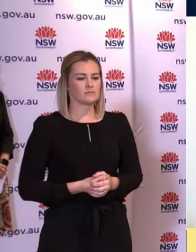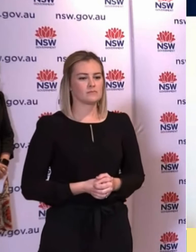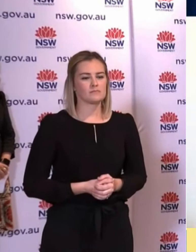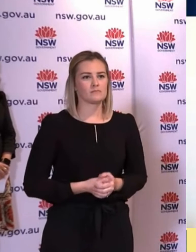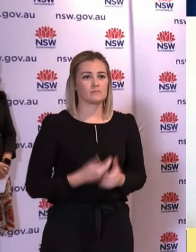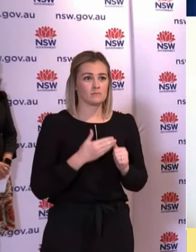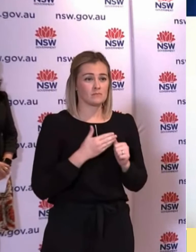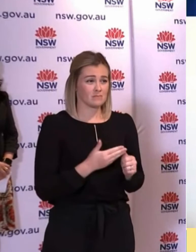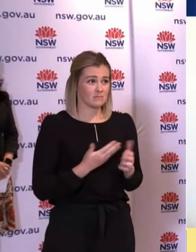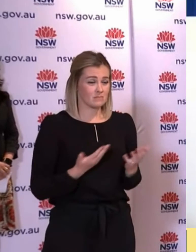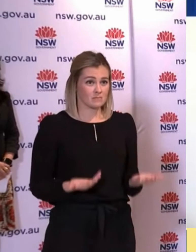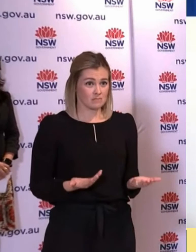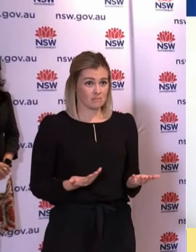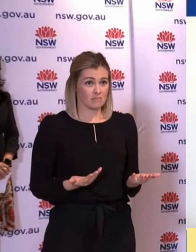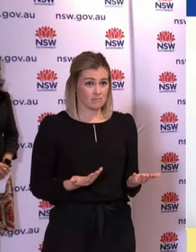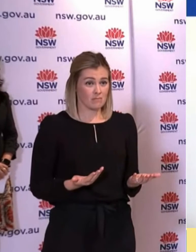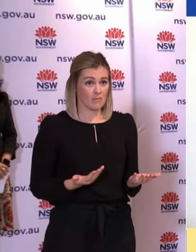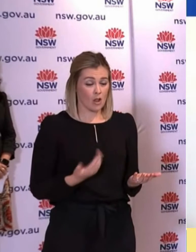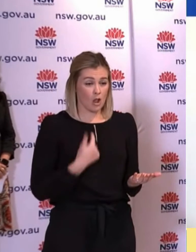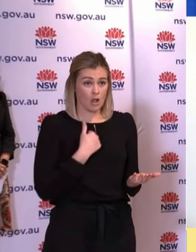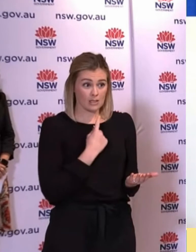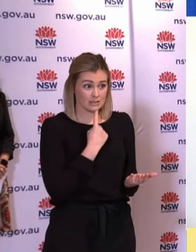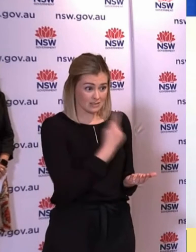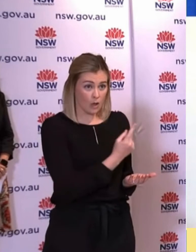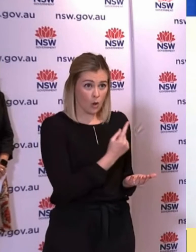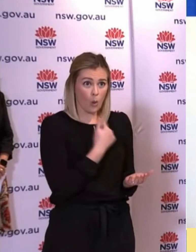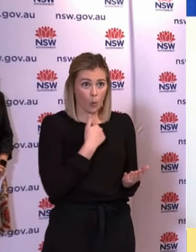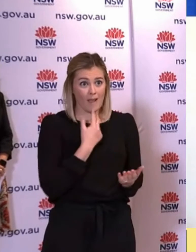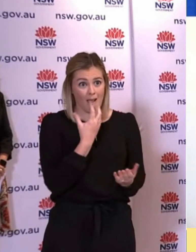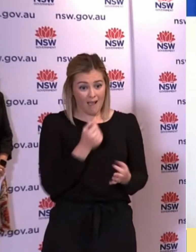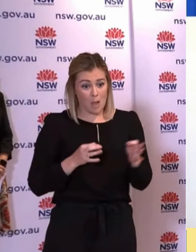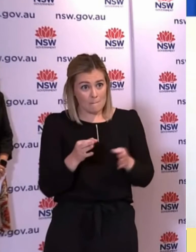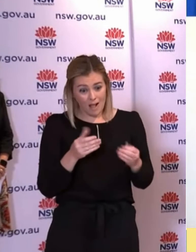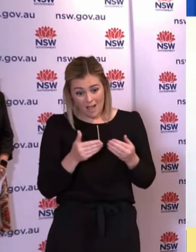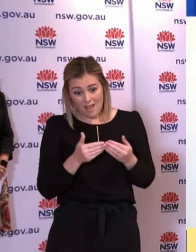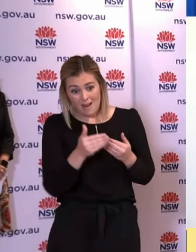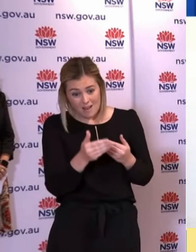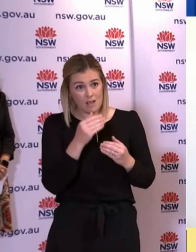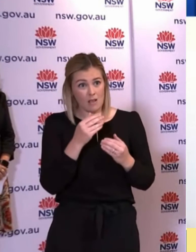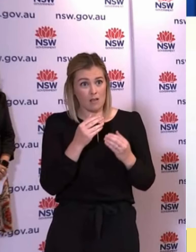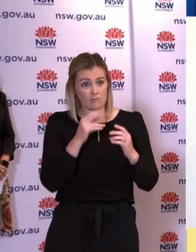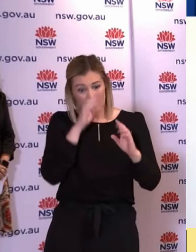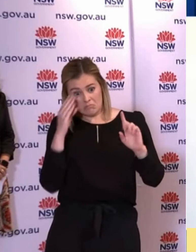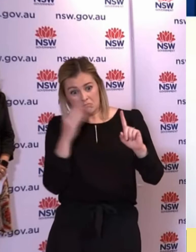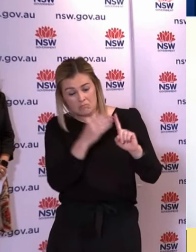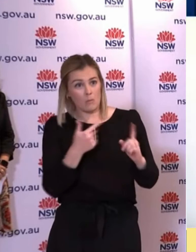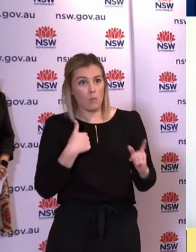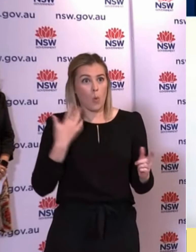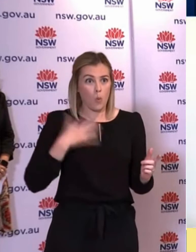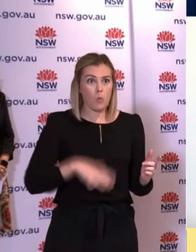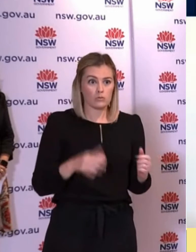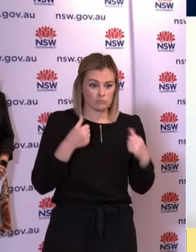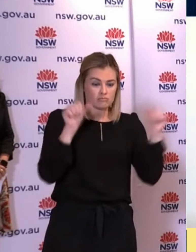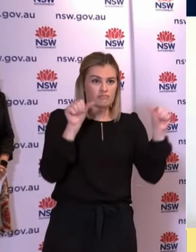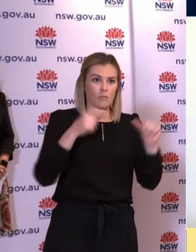you... Seriously, James, seriously. I'm saying to you, that's what we're working towards, and it's highly likely that it will occur. But both Health and Education are working through